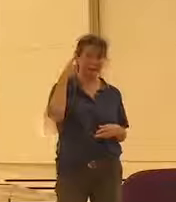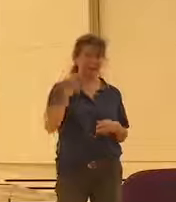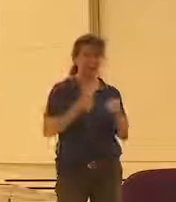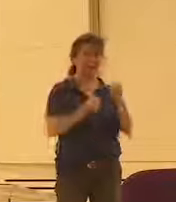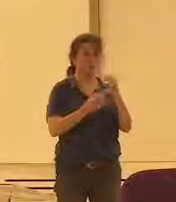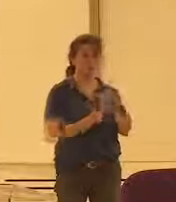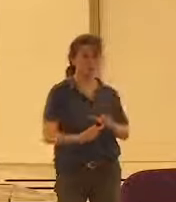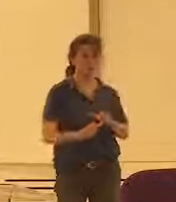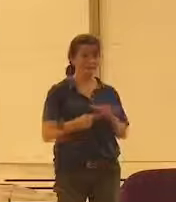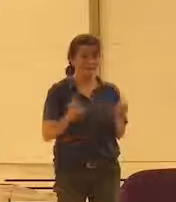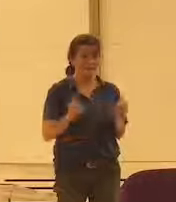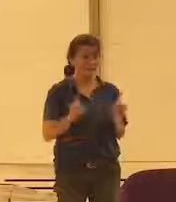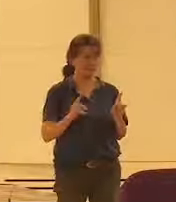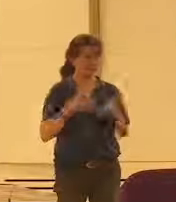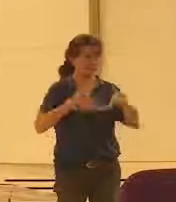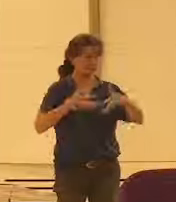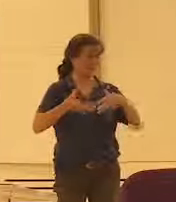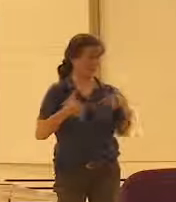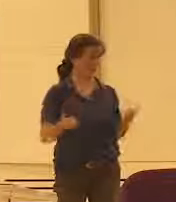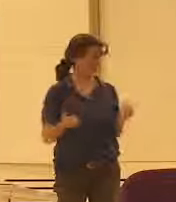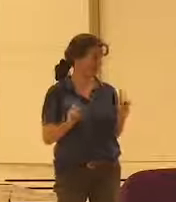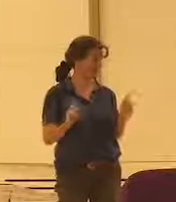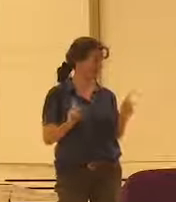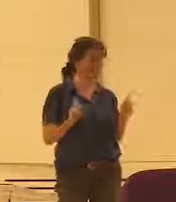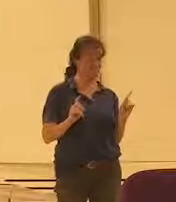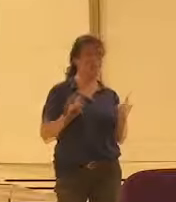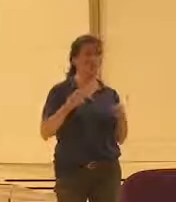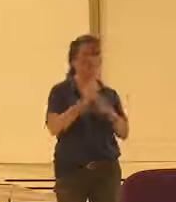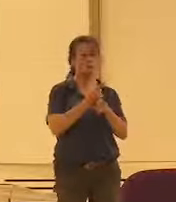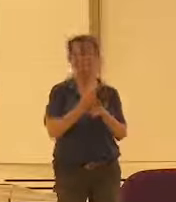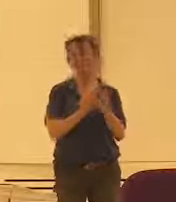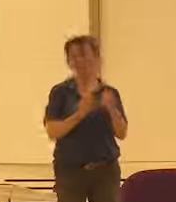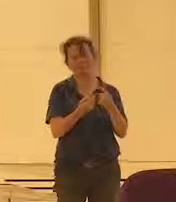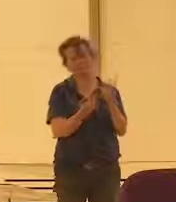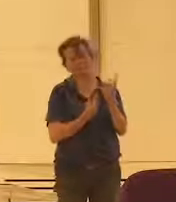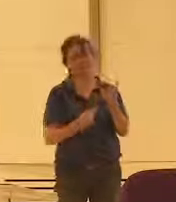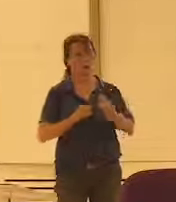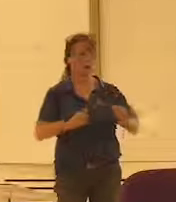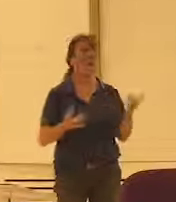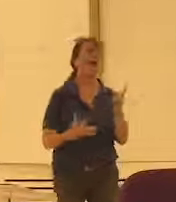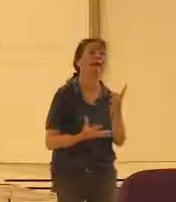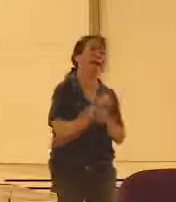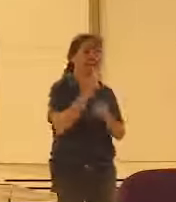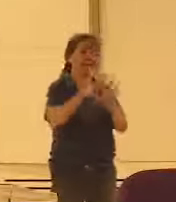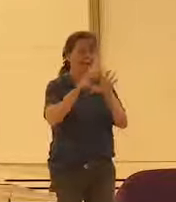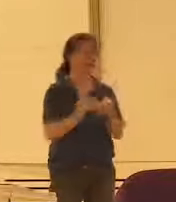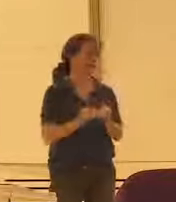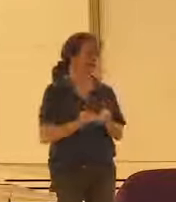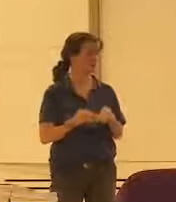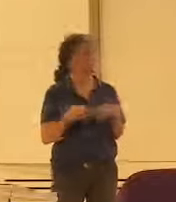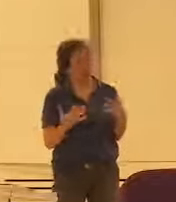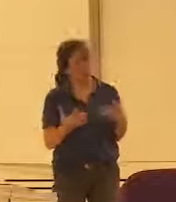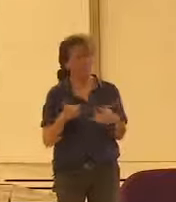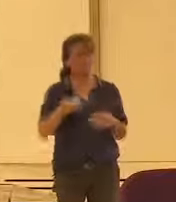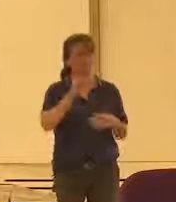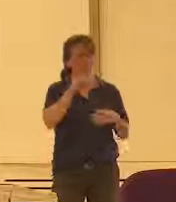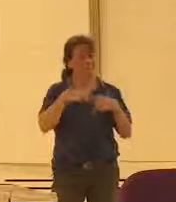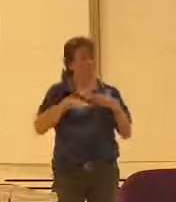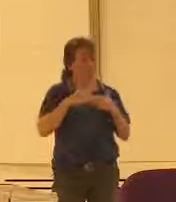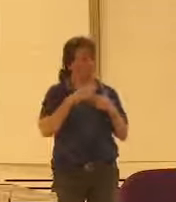for Sign Health should be. Because we talked about lots of things today, we can't do everything that people have talked about today. But I'd be really interested to know what you think